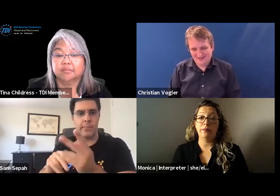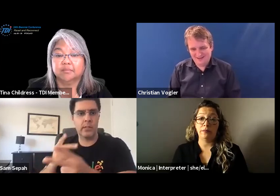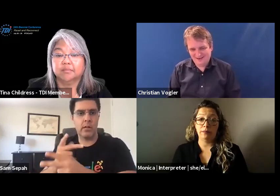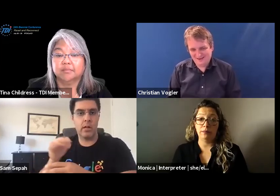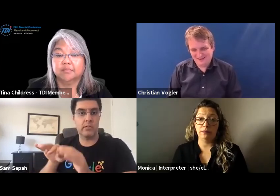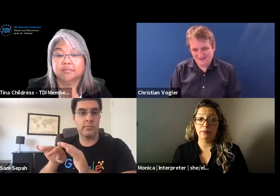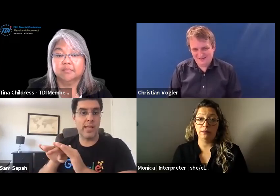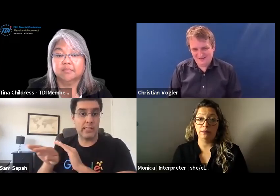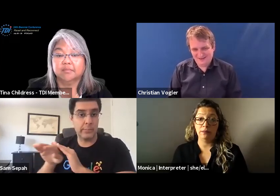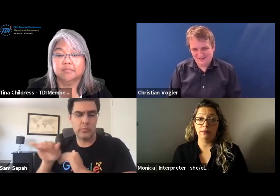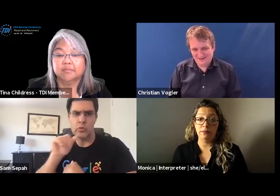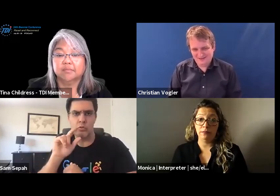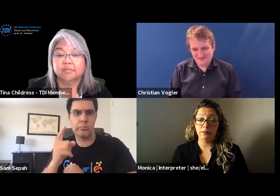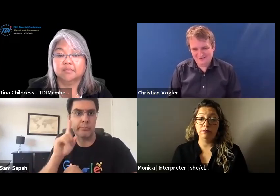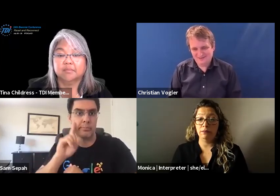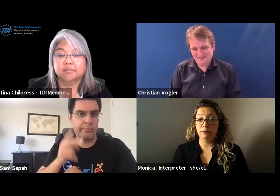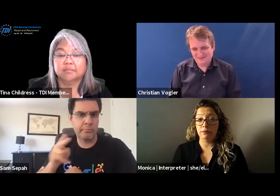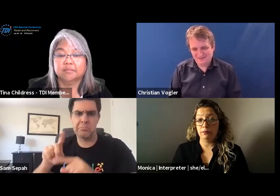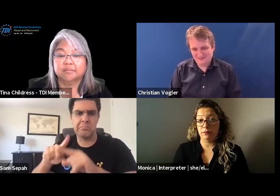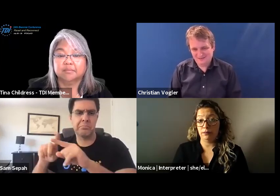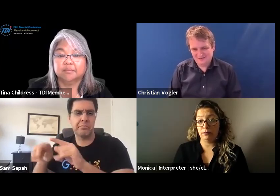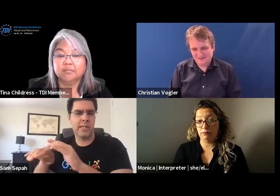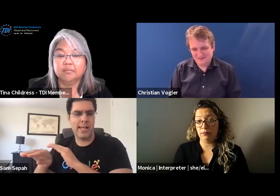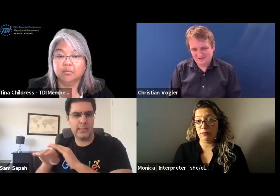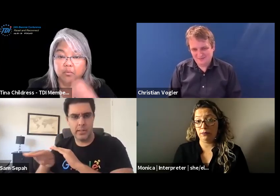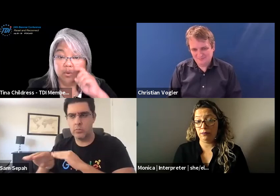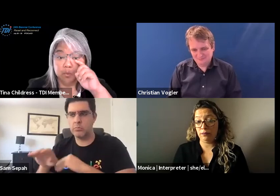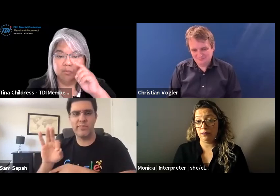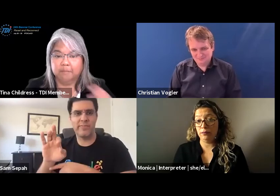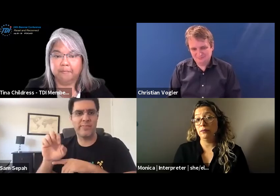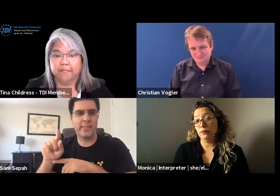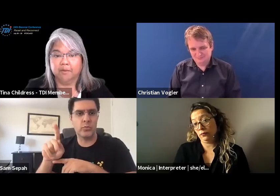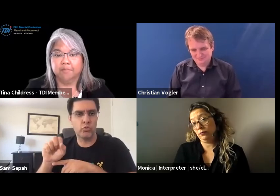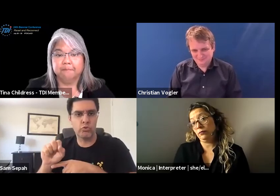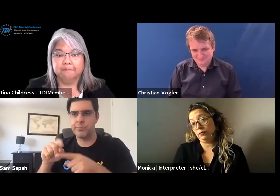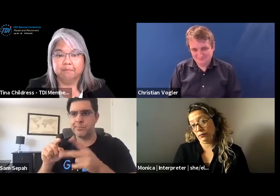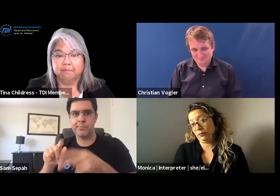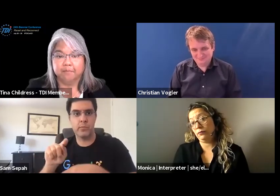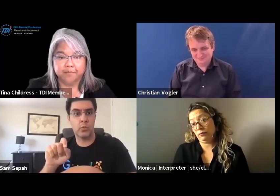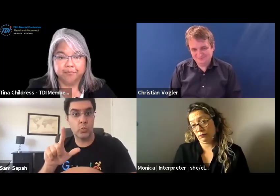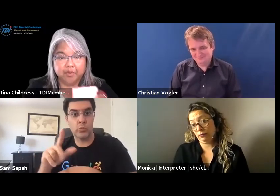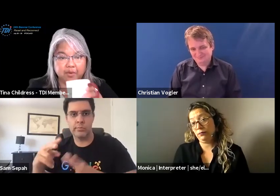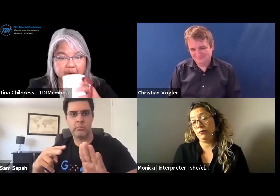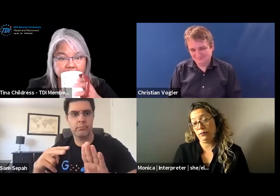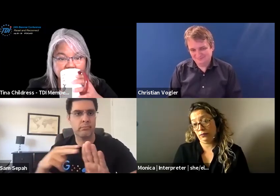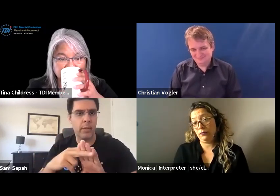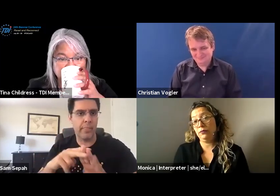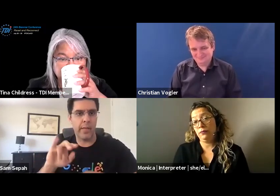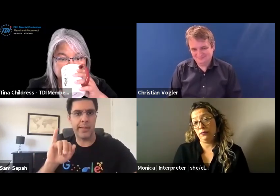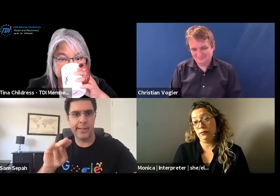corporations have set up some kind of accessibility, not just for deaf and hard of hearing, but different accessibility features and tools that